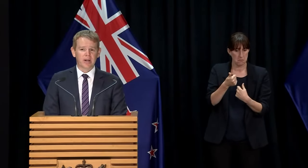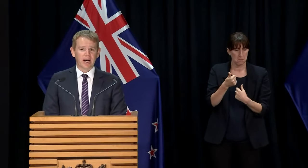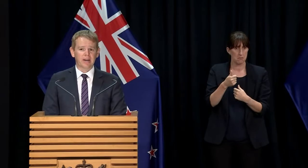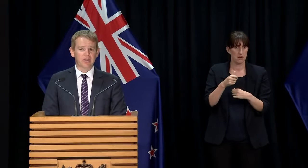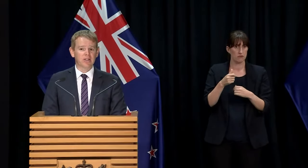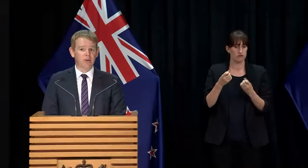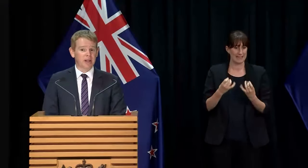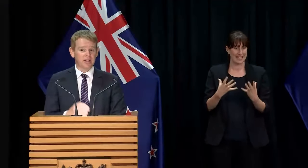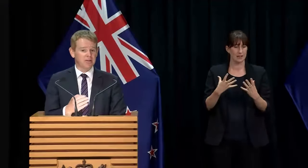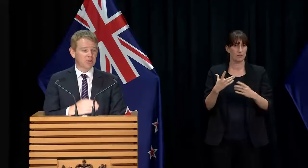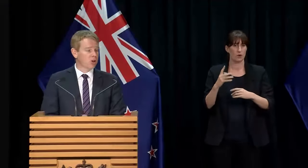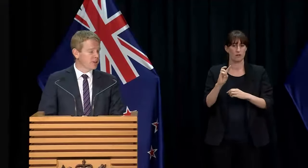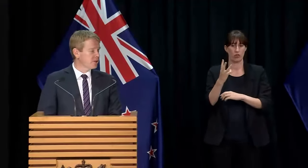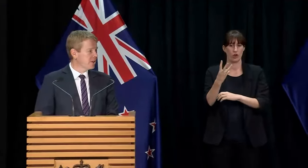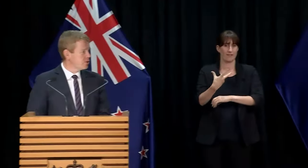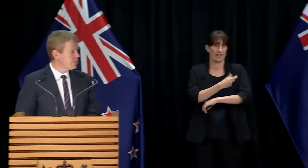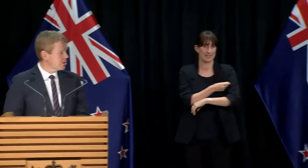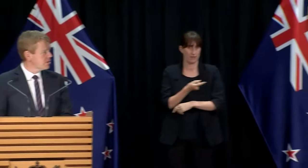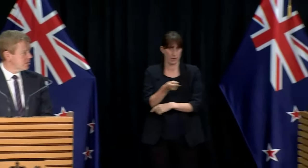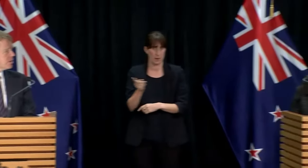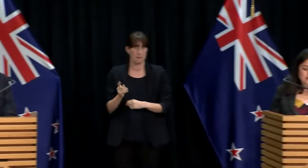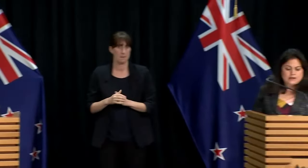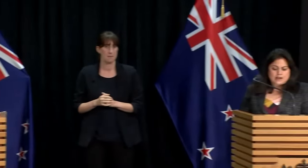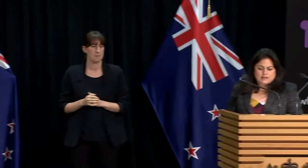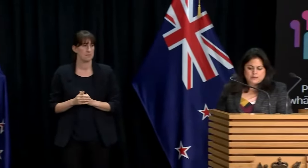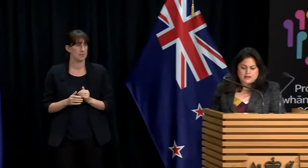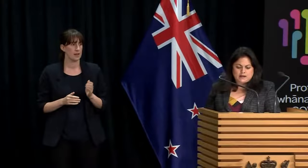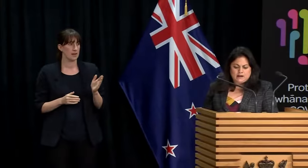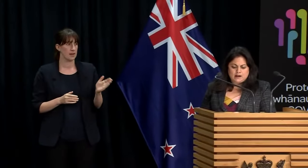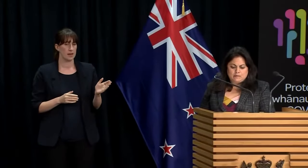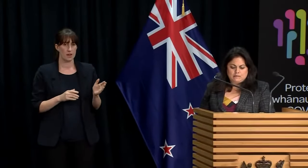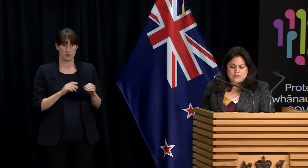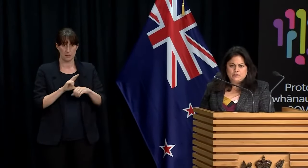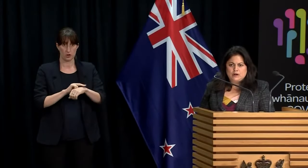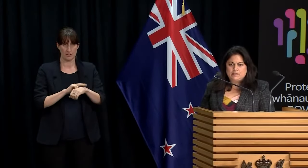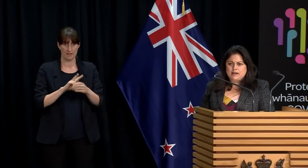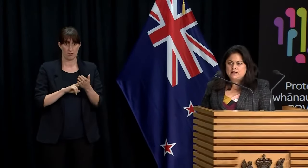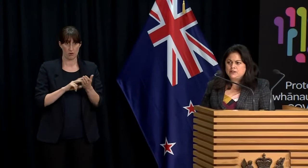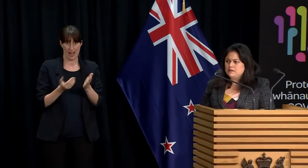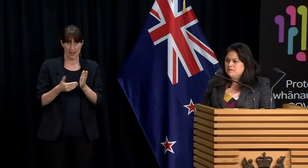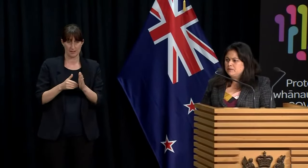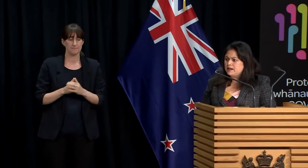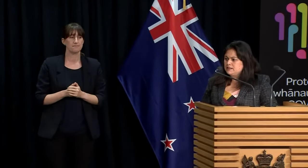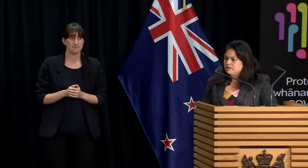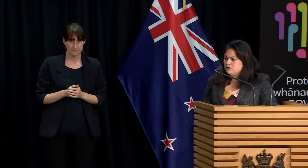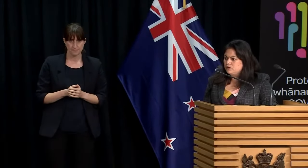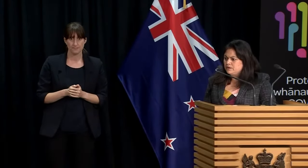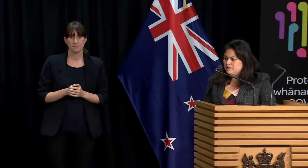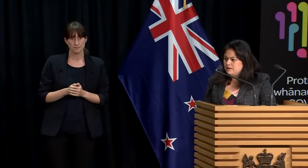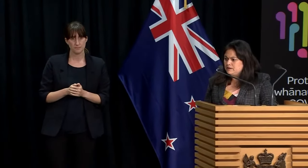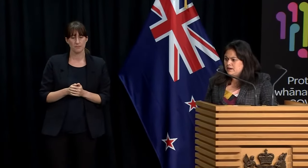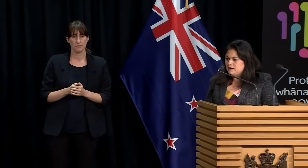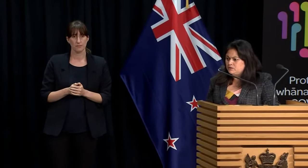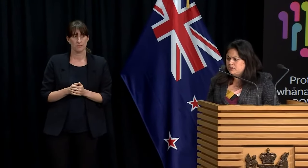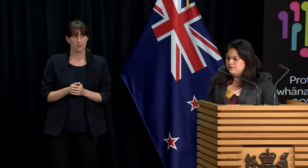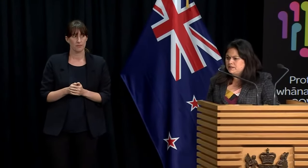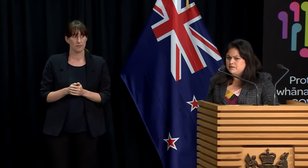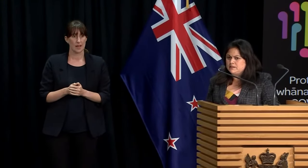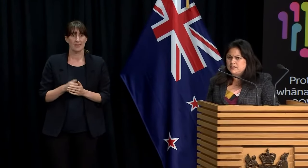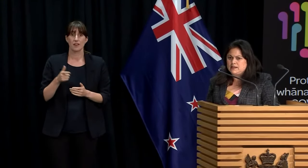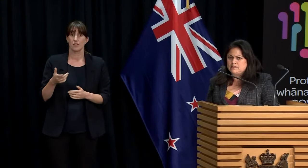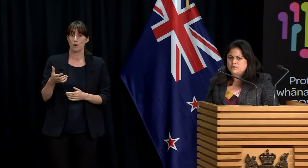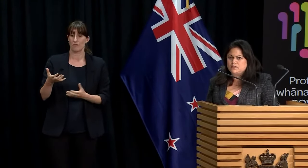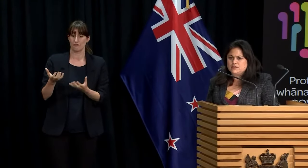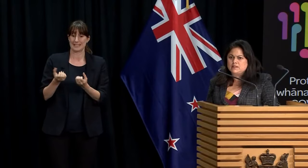international evidence on that, to comment on that if she wants to. Yeah, there has been a new application placed for the 12